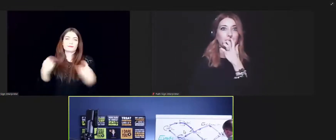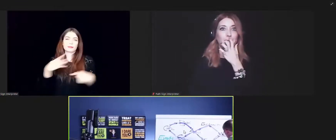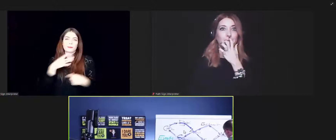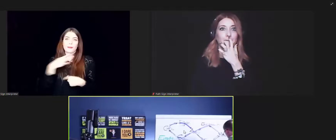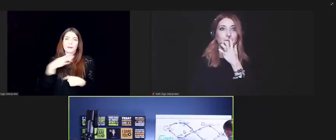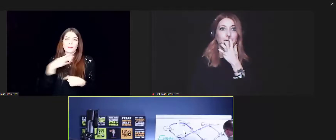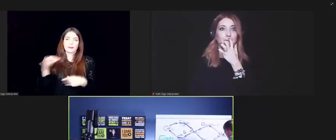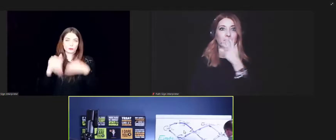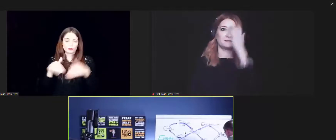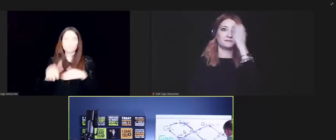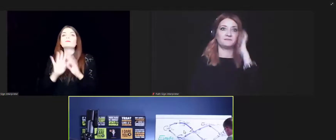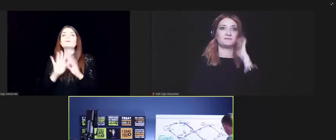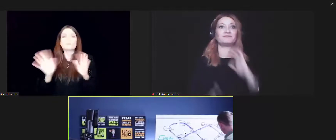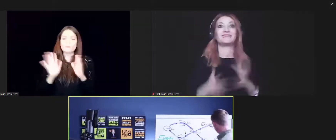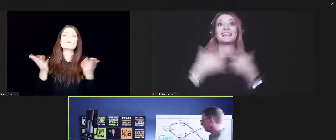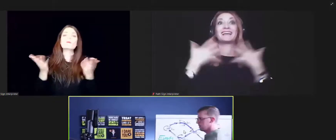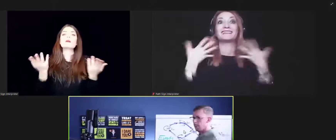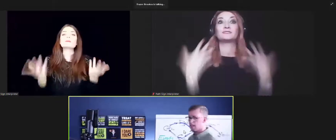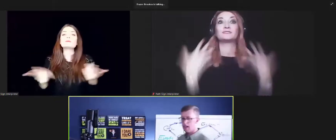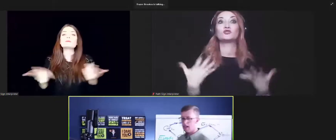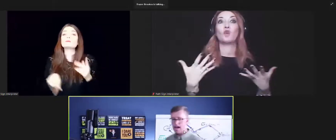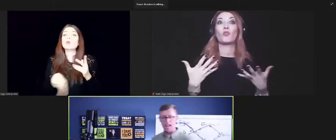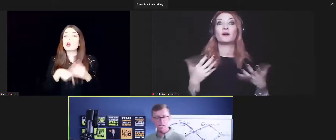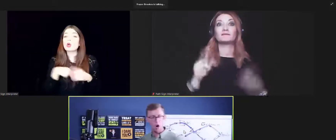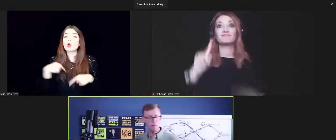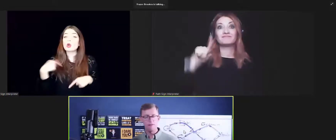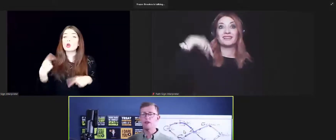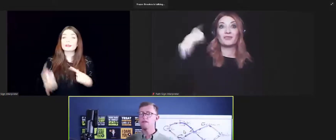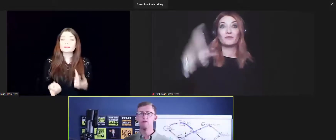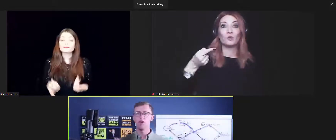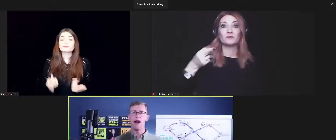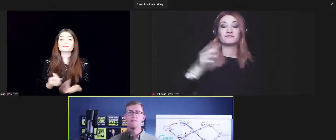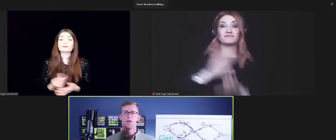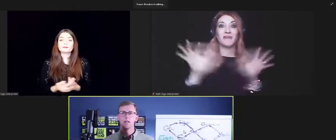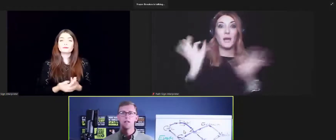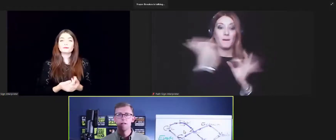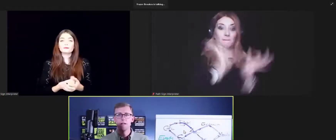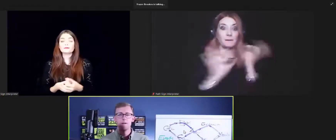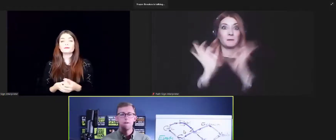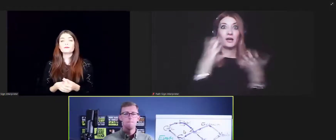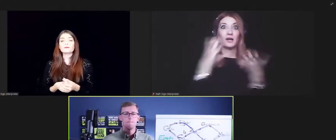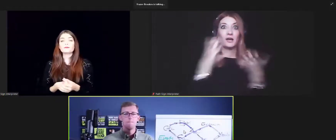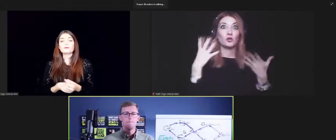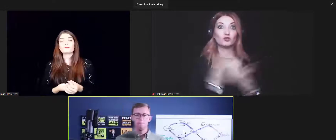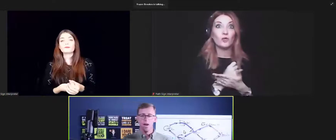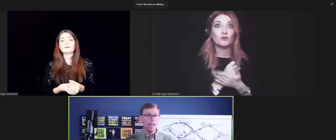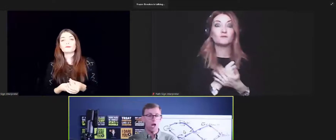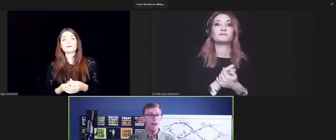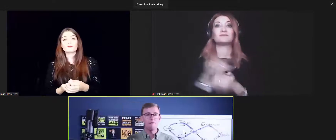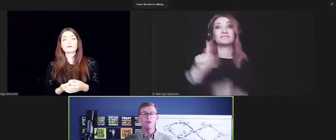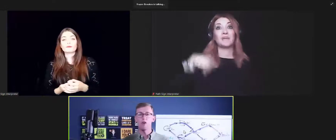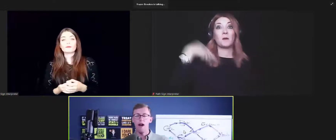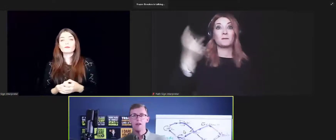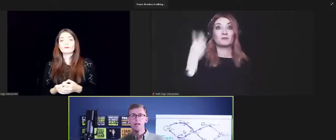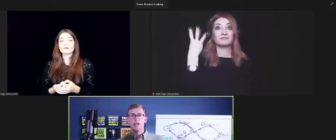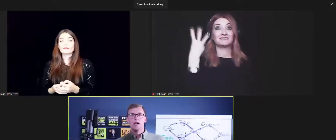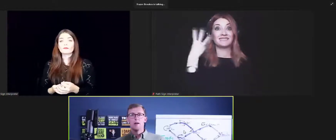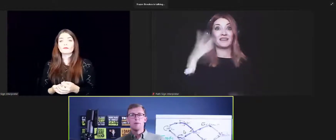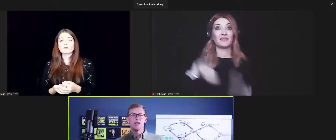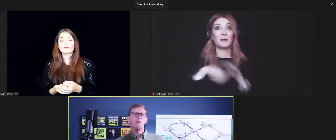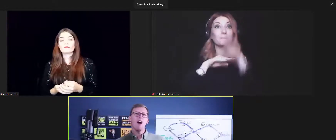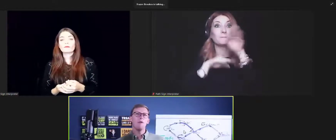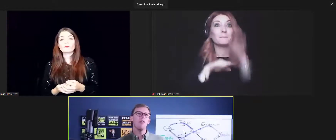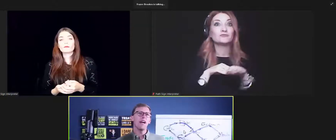I let go of every regret. I let go of every regret.